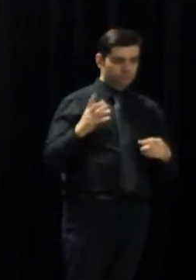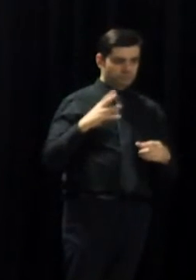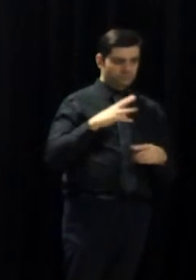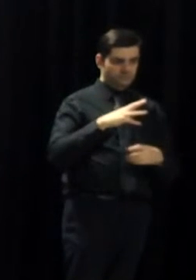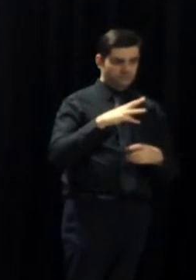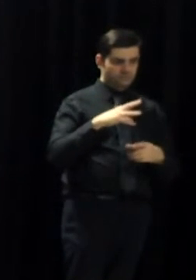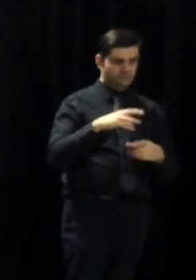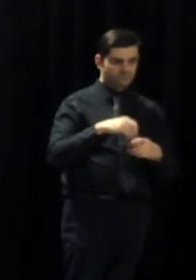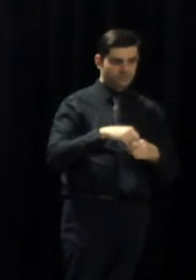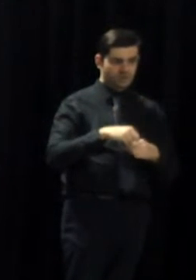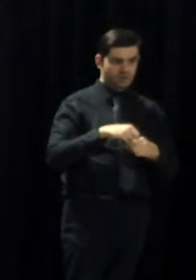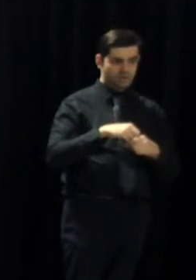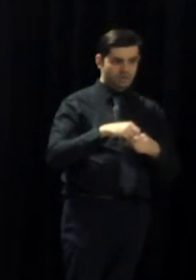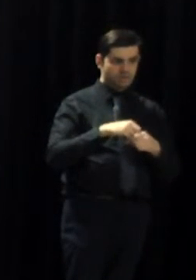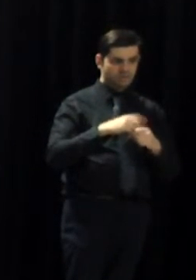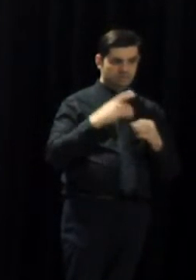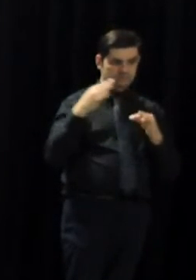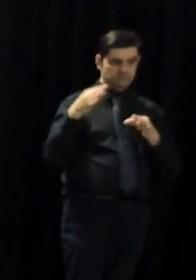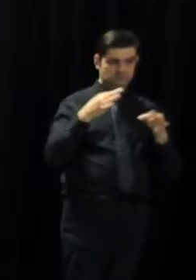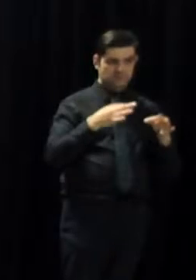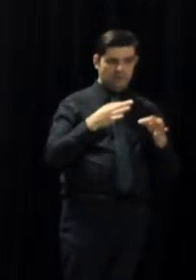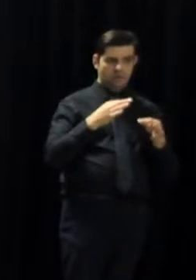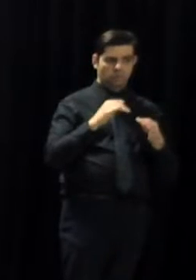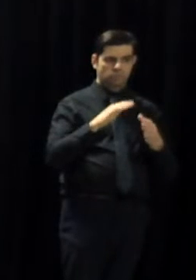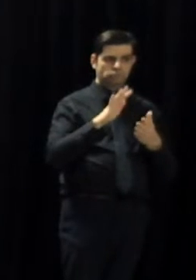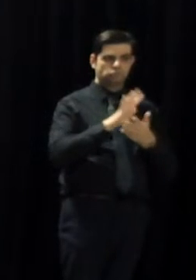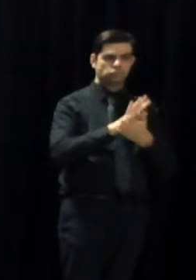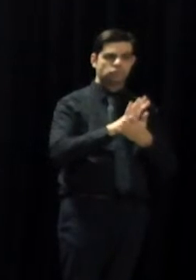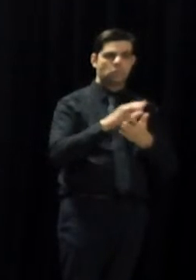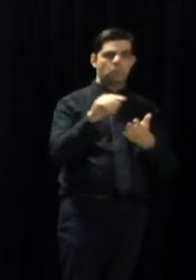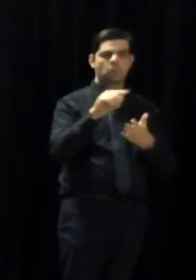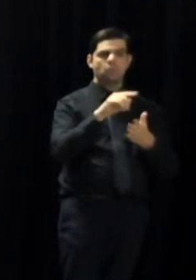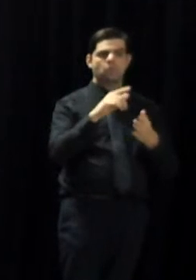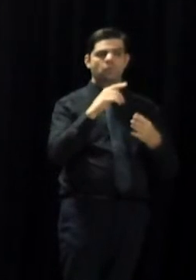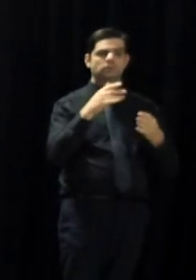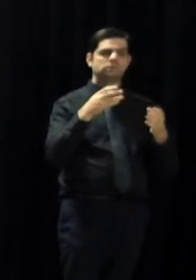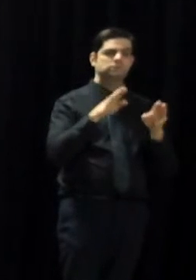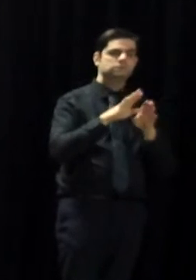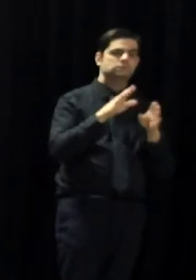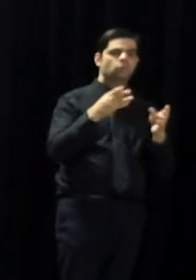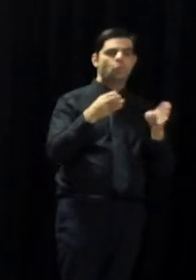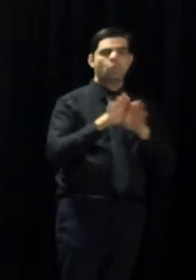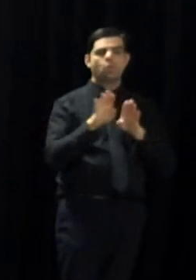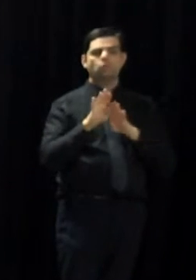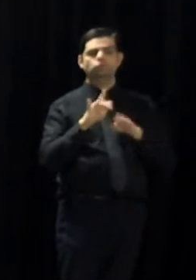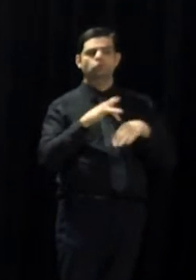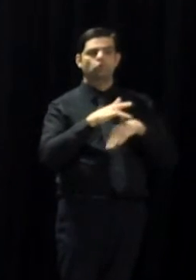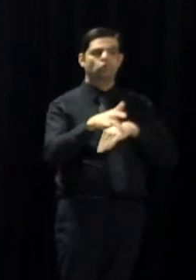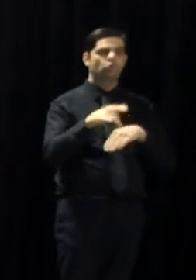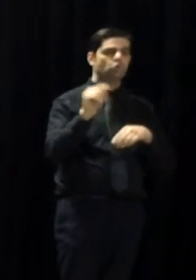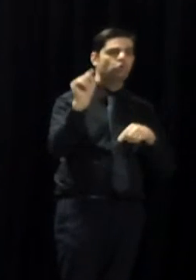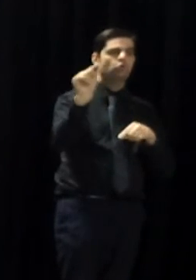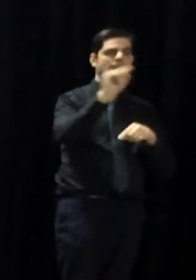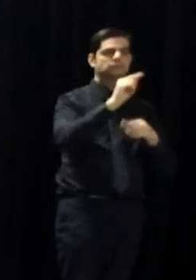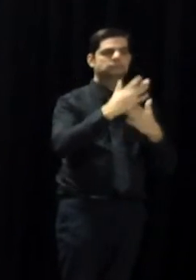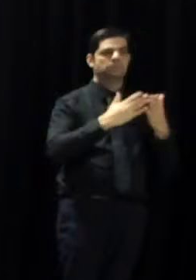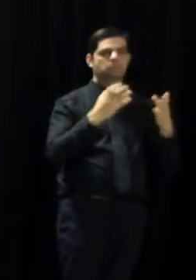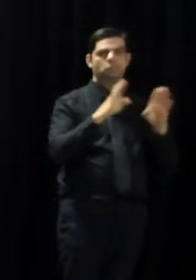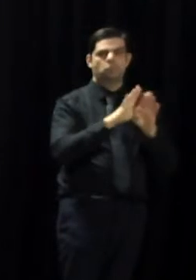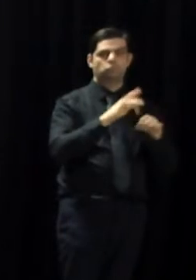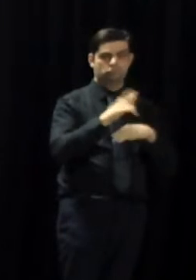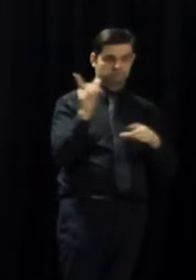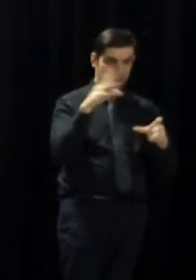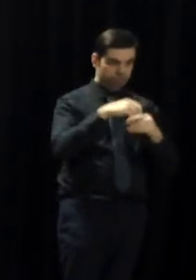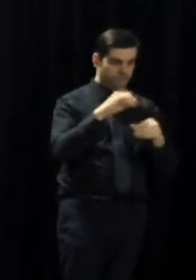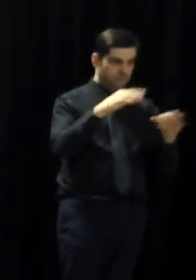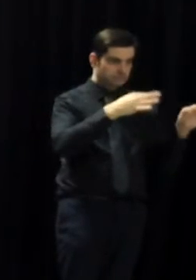really. I think what you have is some of these, when you have, when they are referencing an uptick